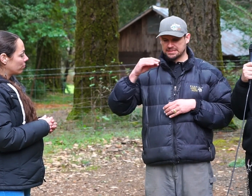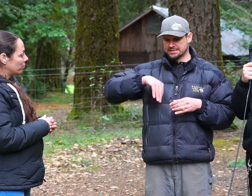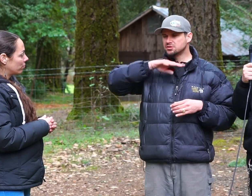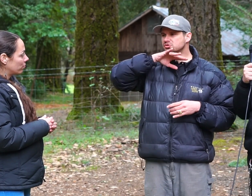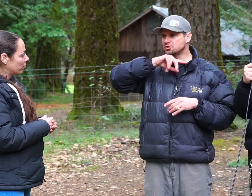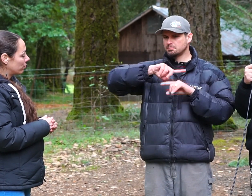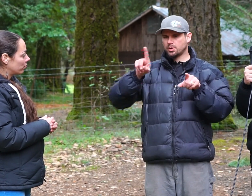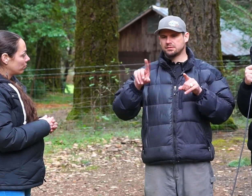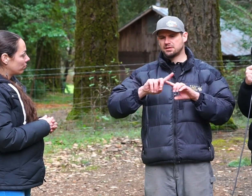microbes